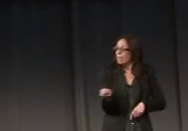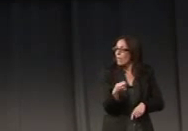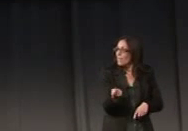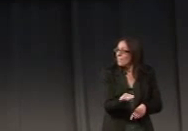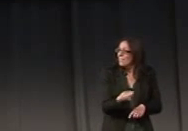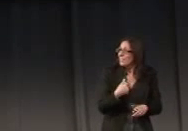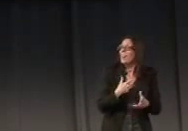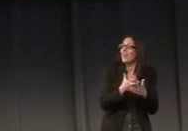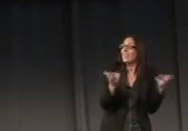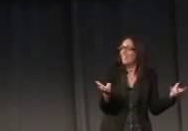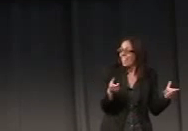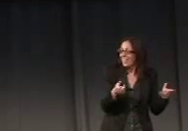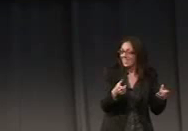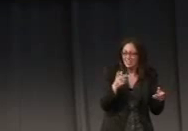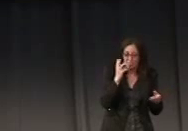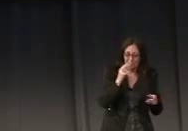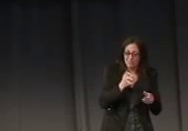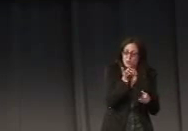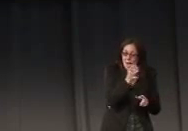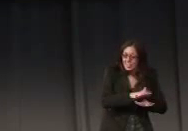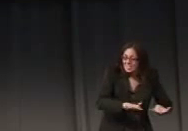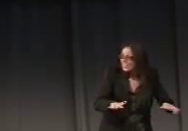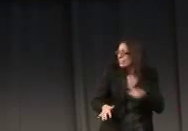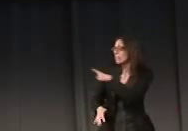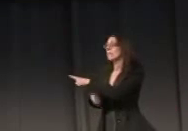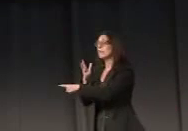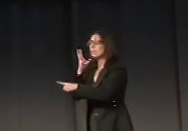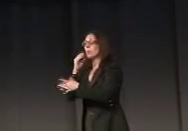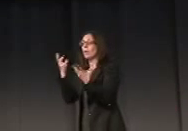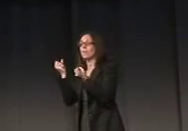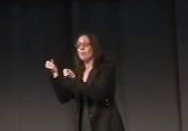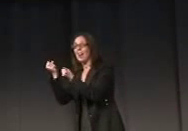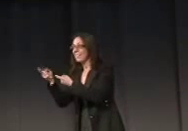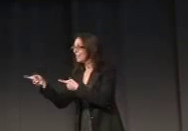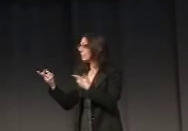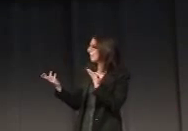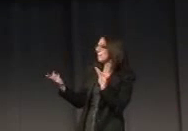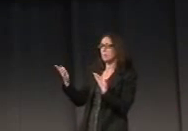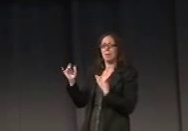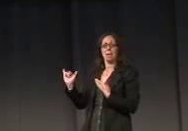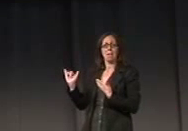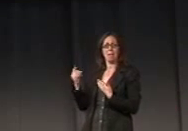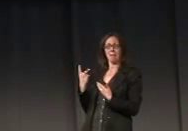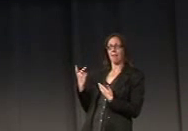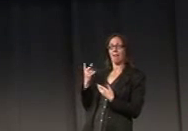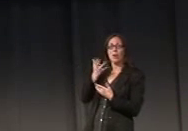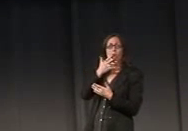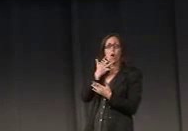not that actual subjective quality of this color experience is the same.